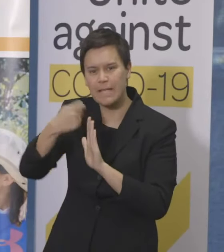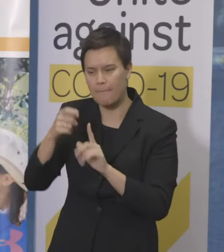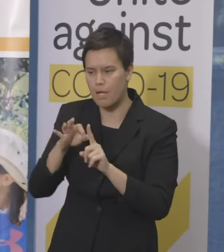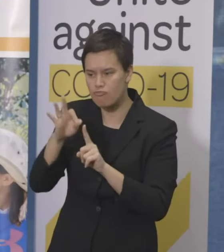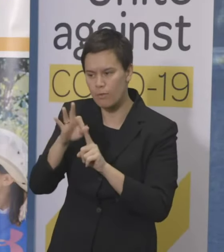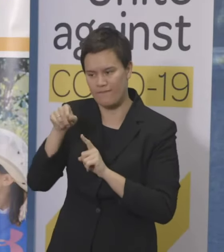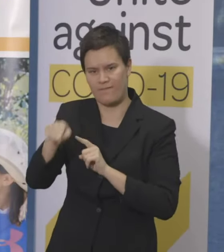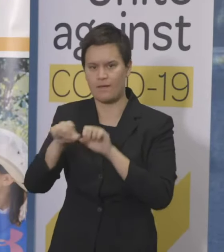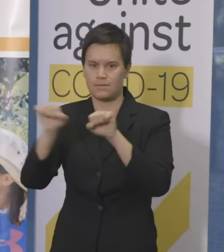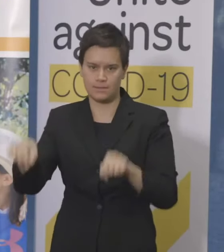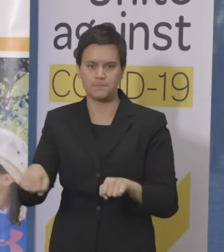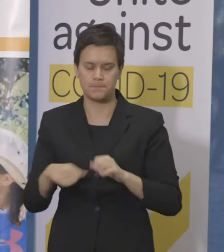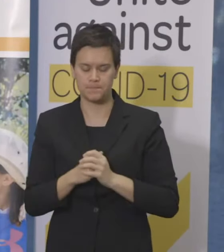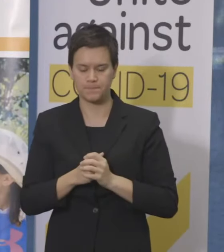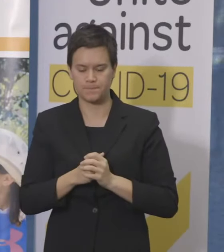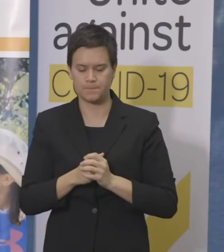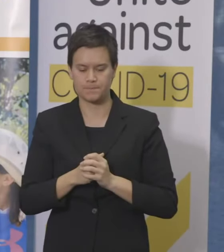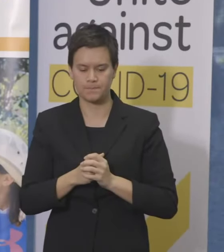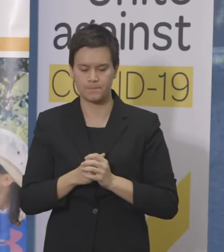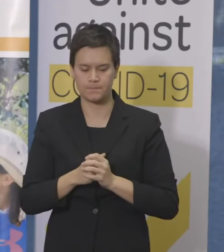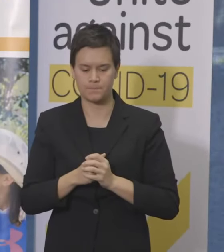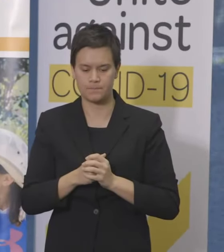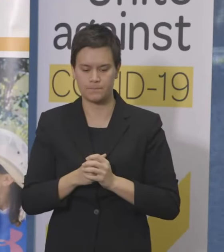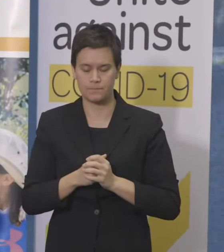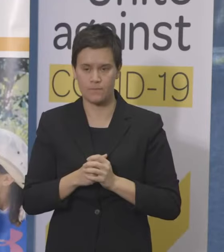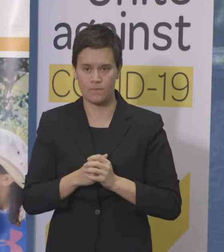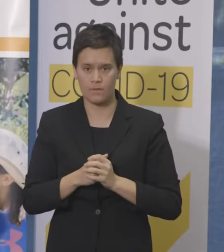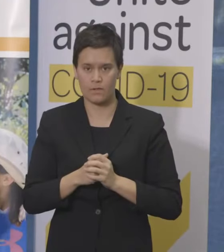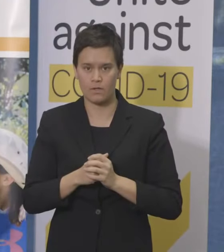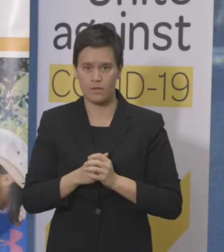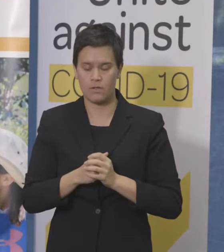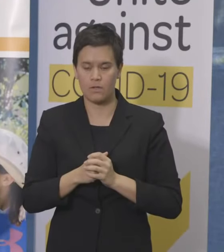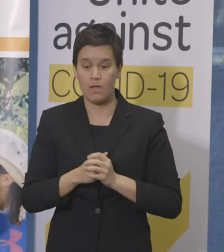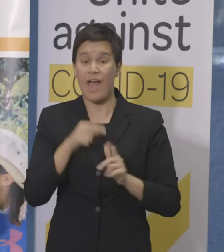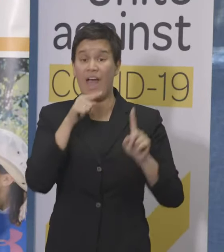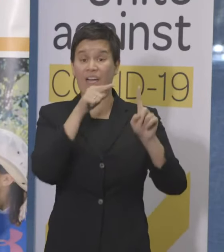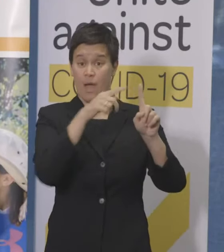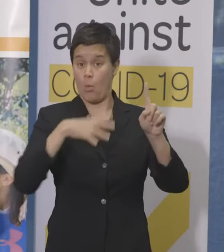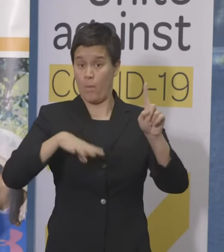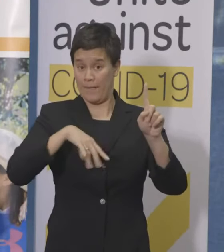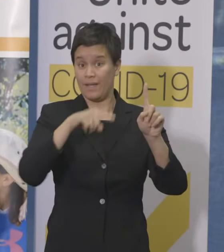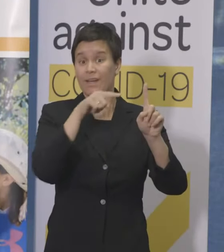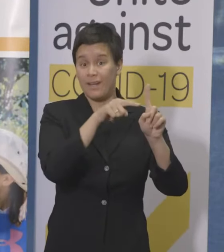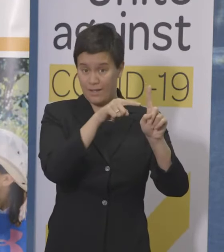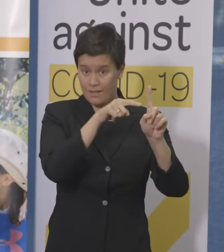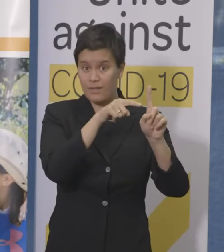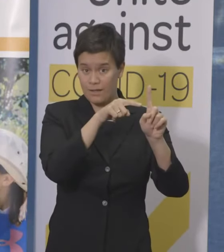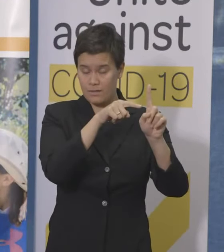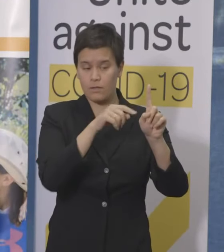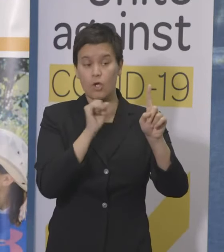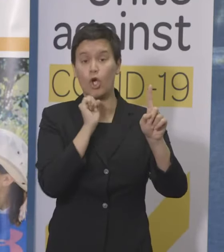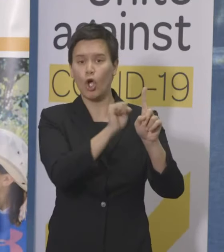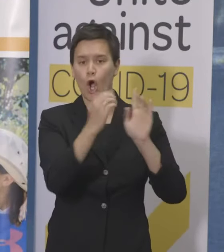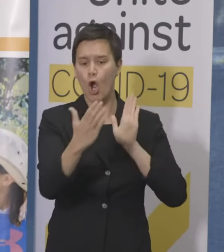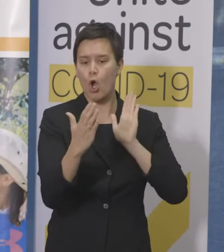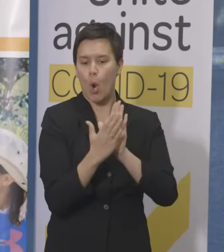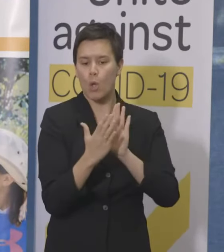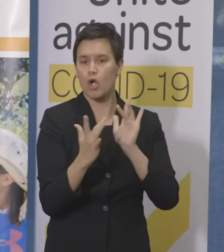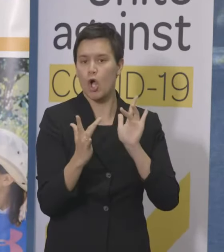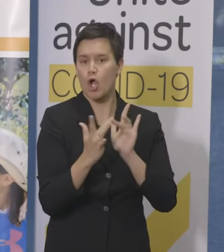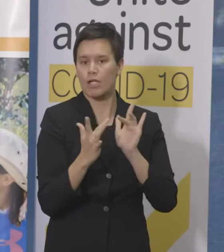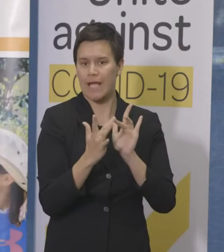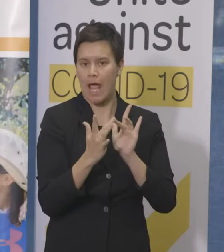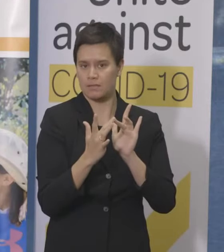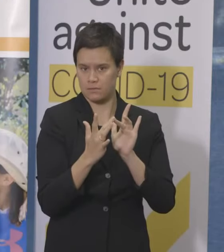Our national contact tracing system has recorded 85 close contacts of that healthcare worker from the